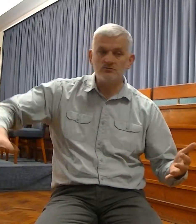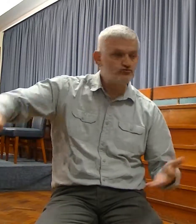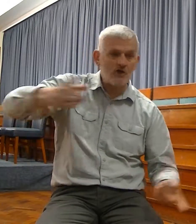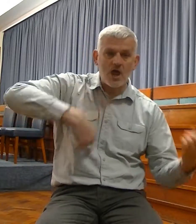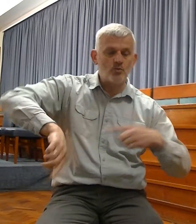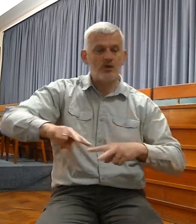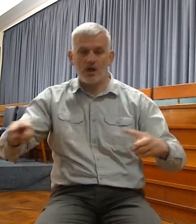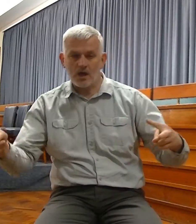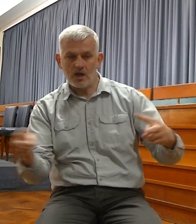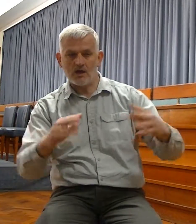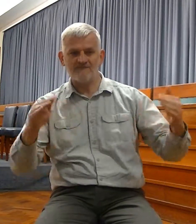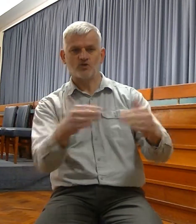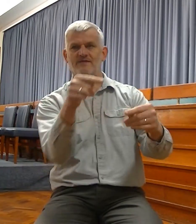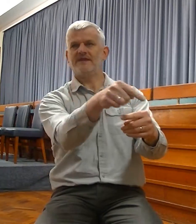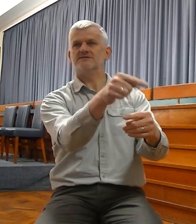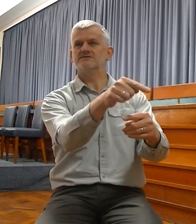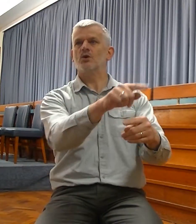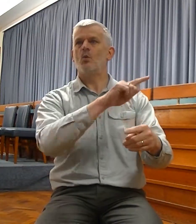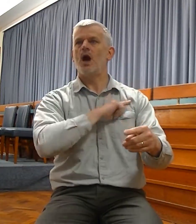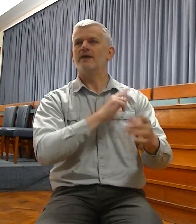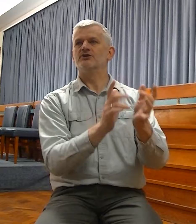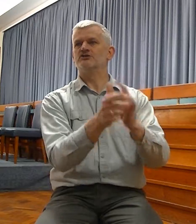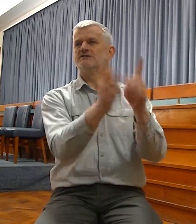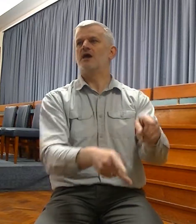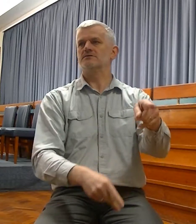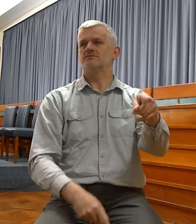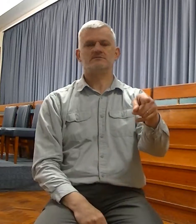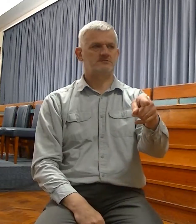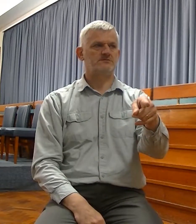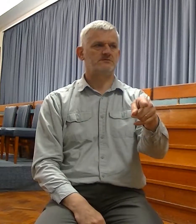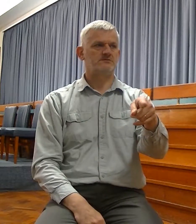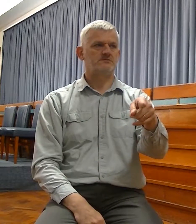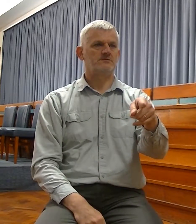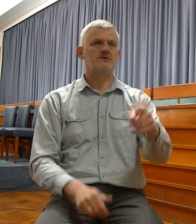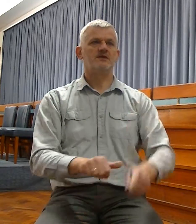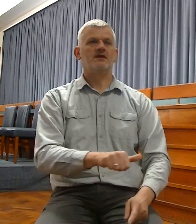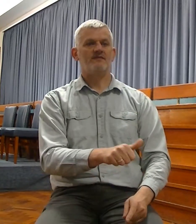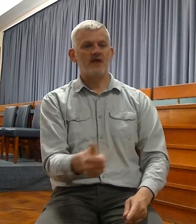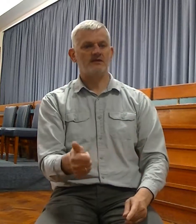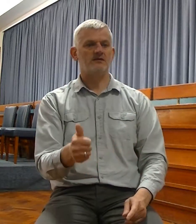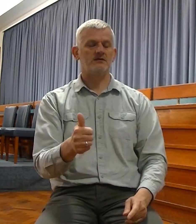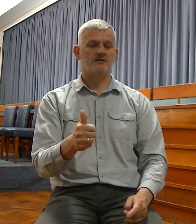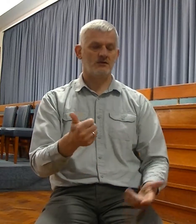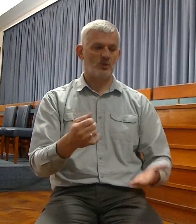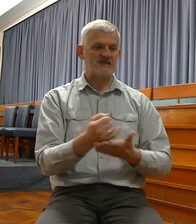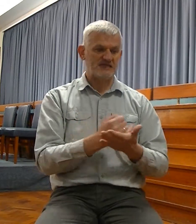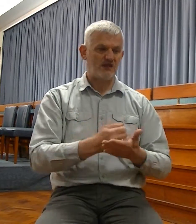neither shall they walk any more after the imagination of their evil hearts. There will be a great